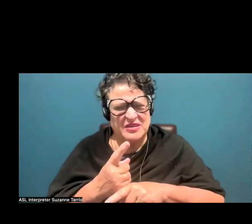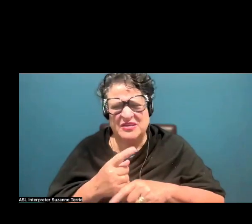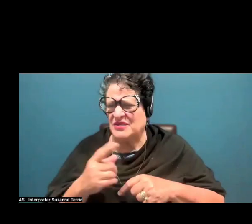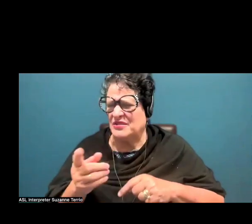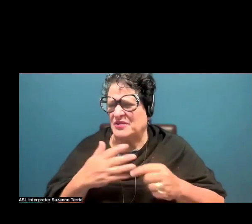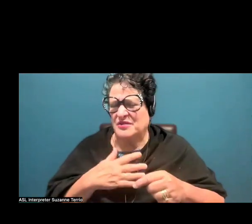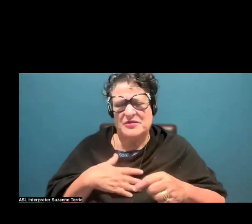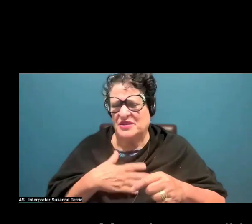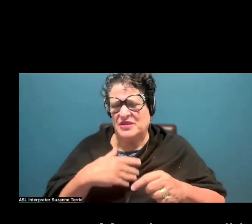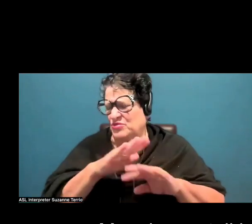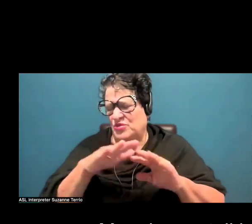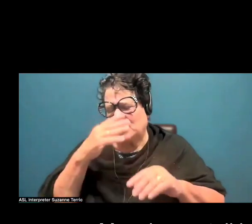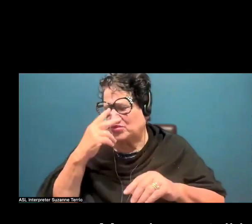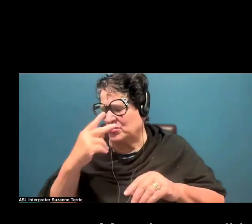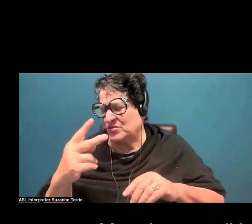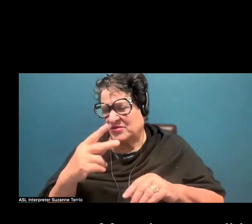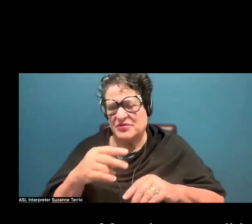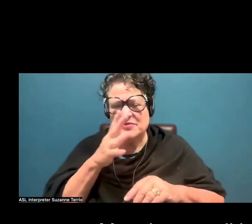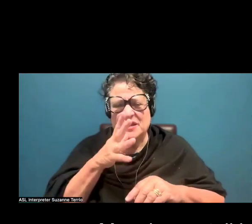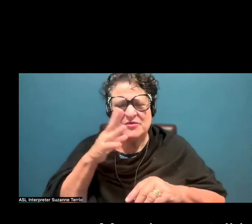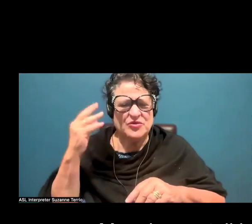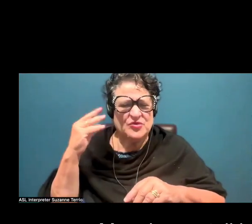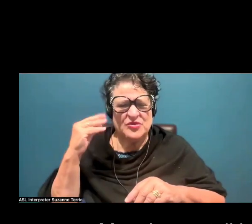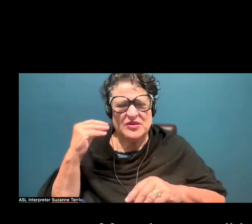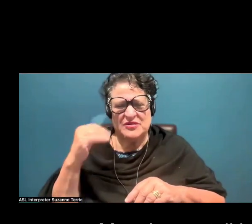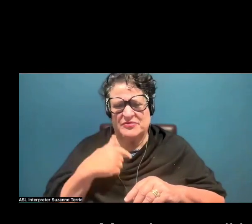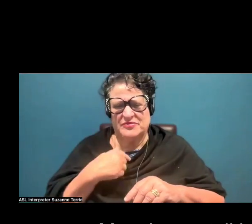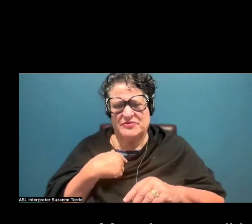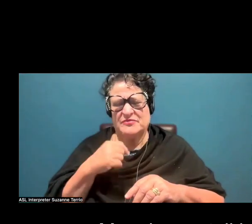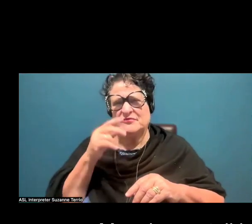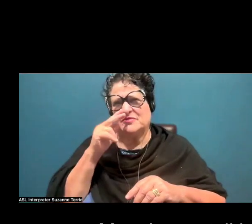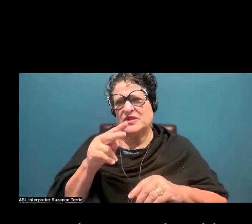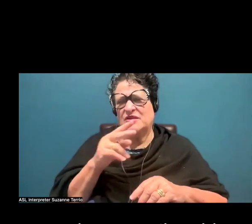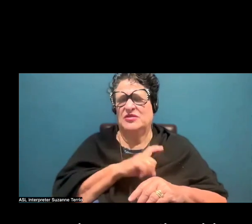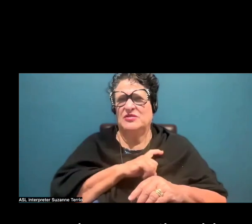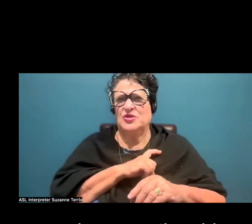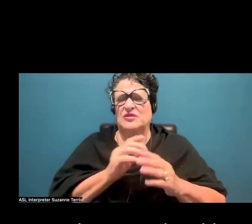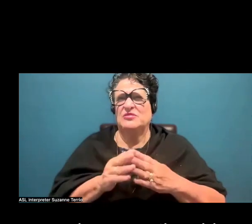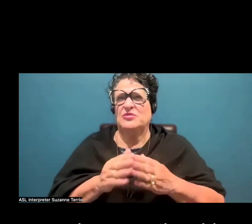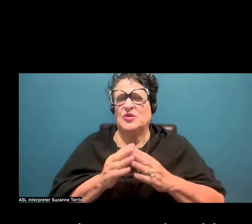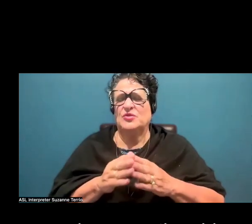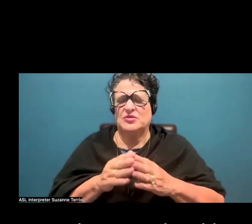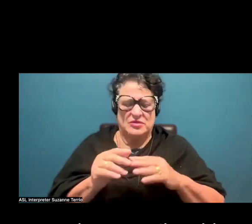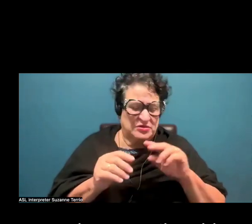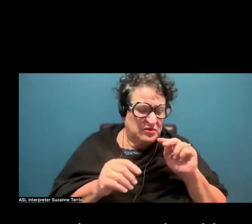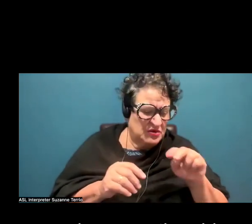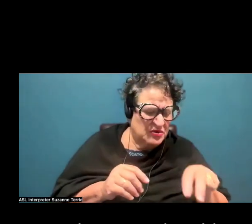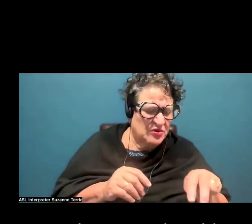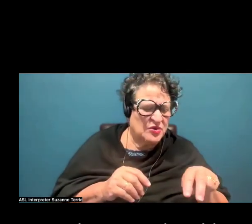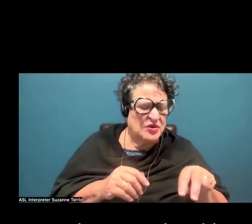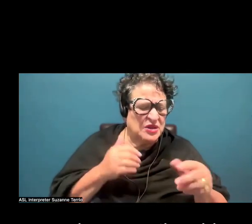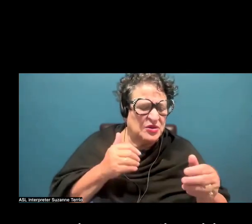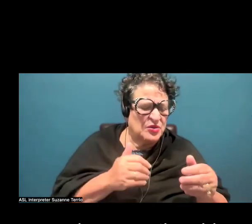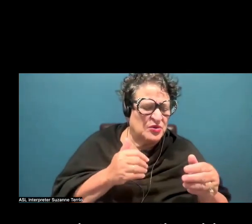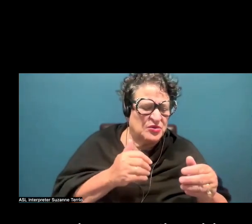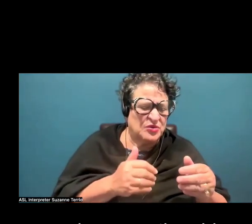shouldn't look. Mom keeps talking, but all of me is there in that first police boat, bent low over the side as it eases closer and closer to the